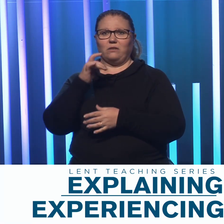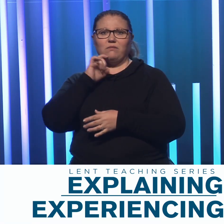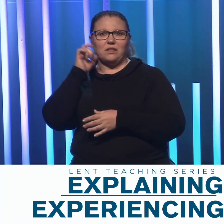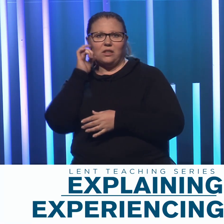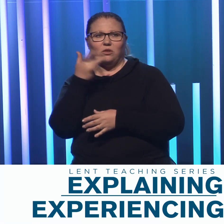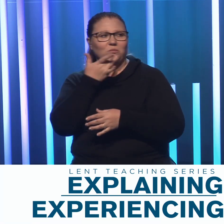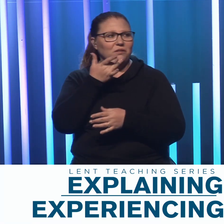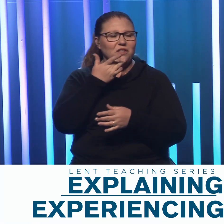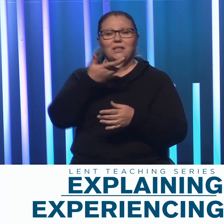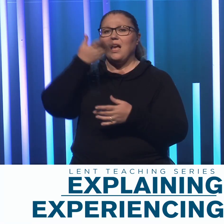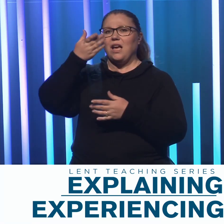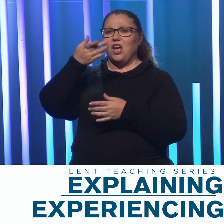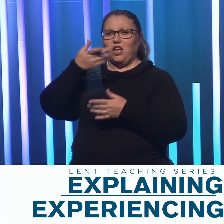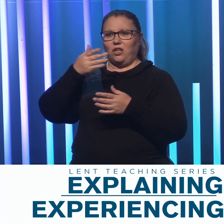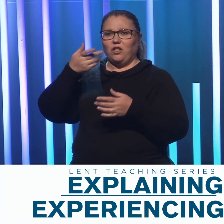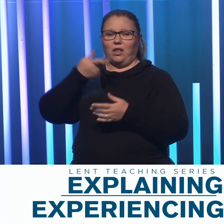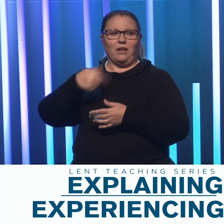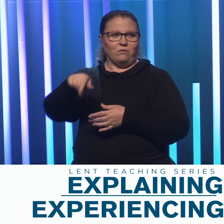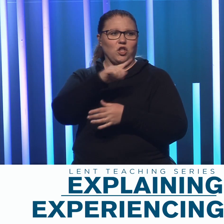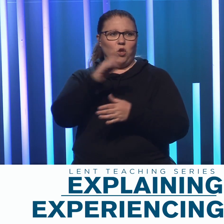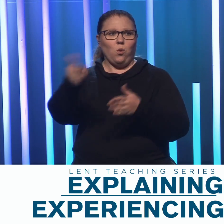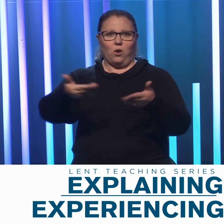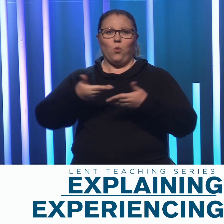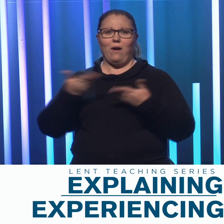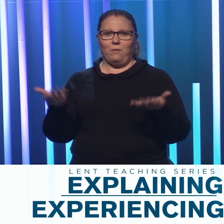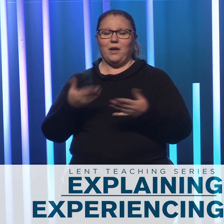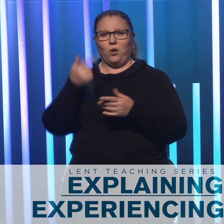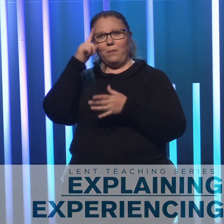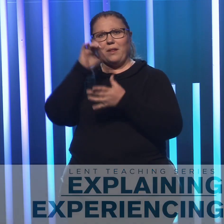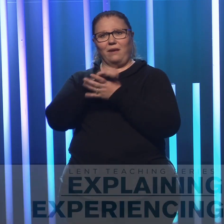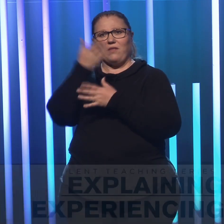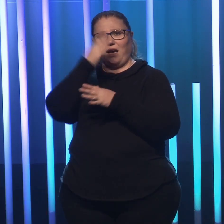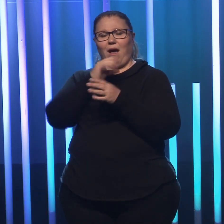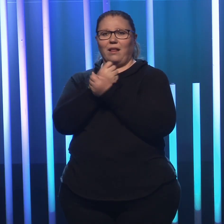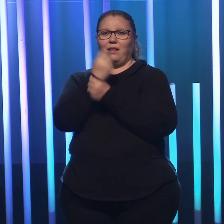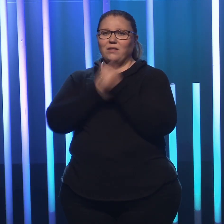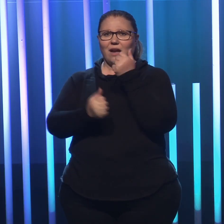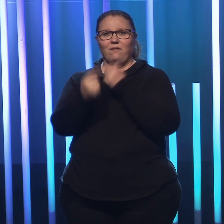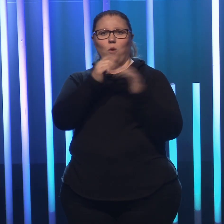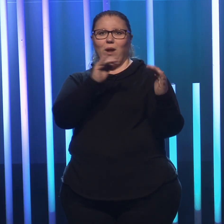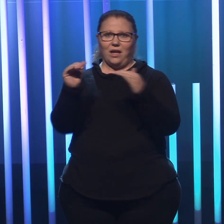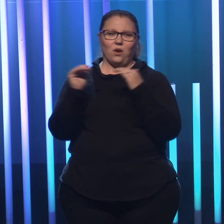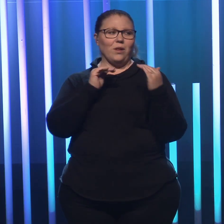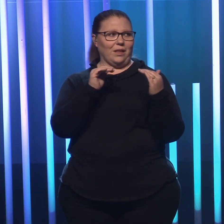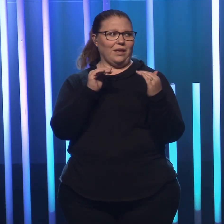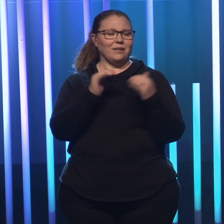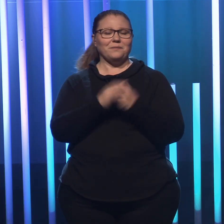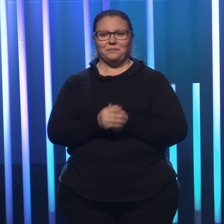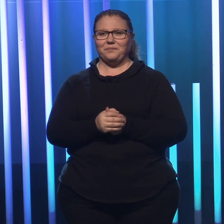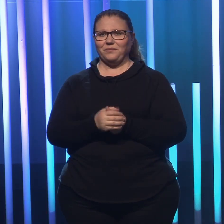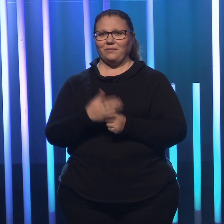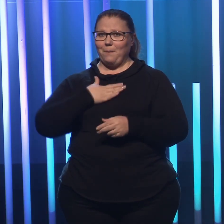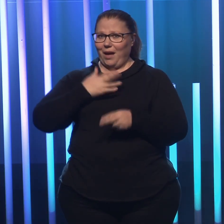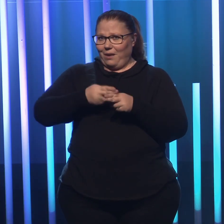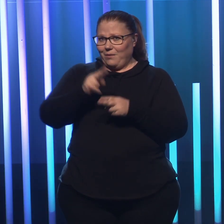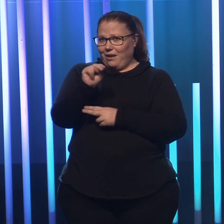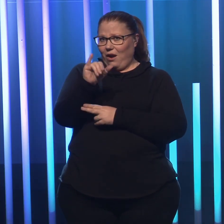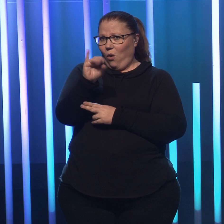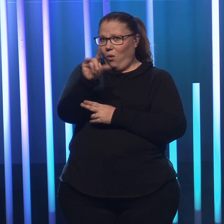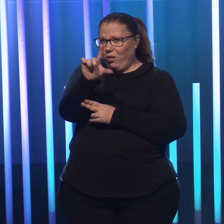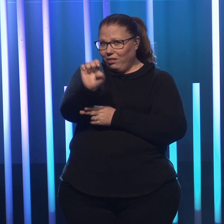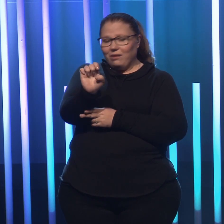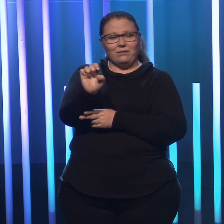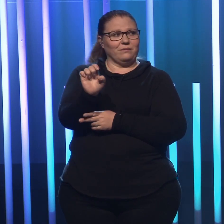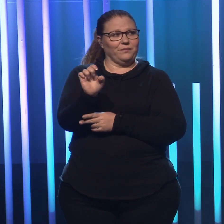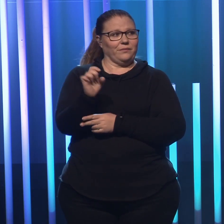that God loves everyone equally, and we try to live that out in everything that we do. So I'm Nicole. I am one